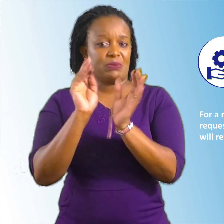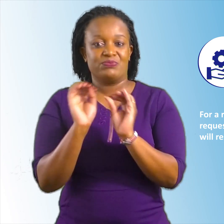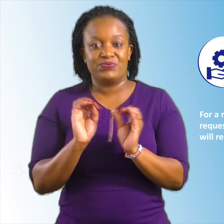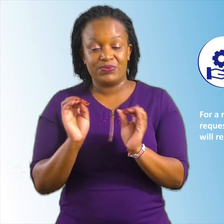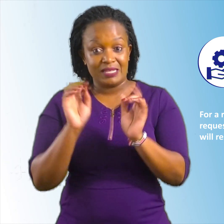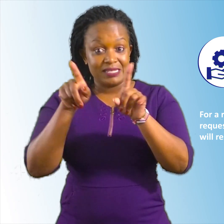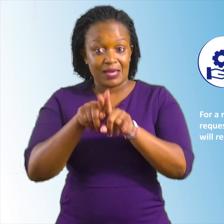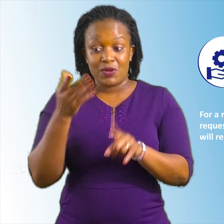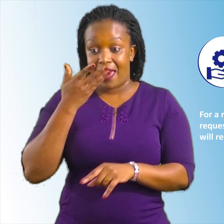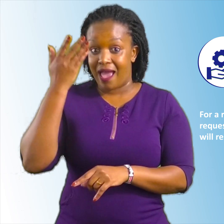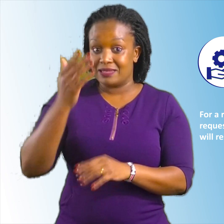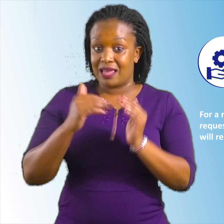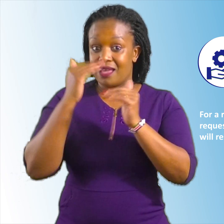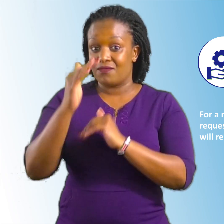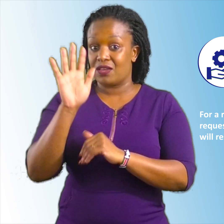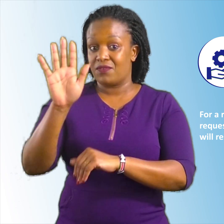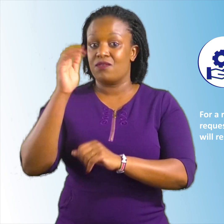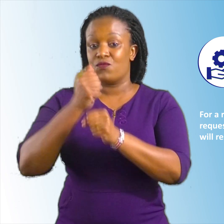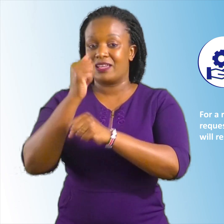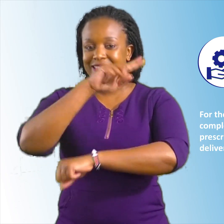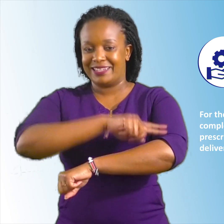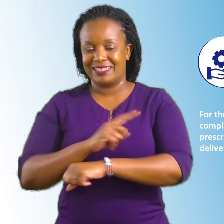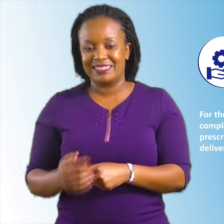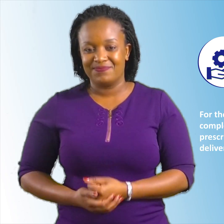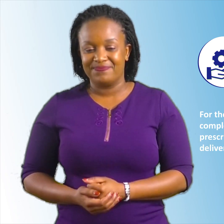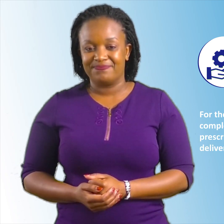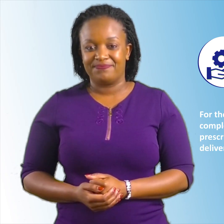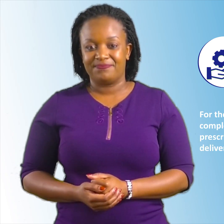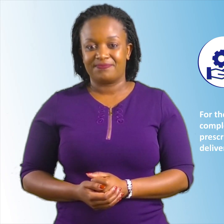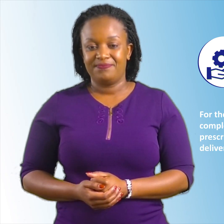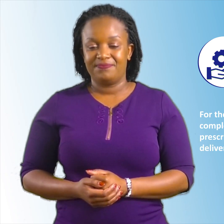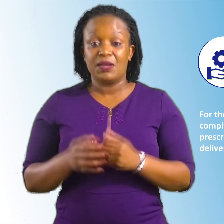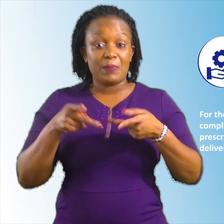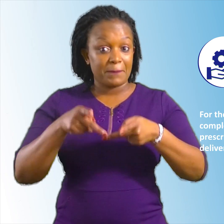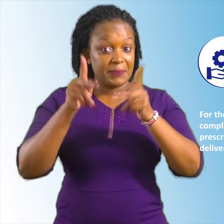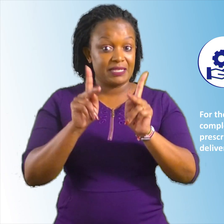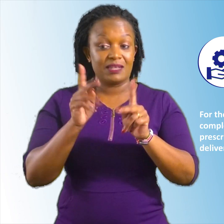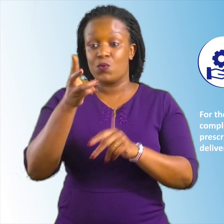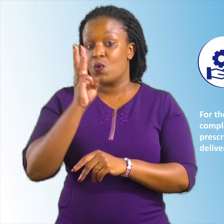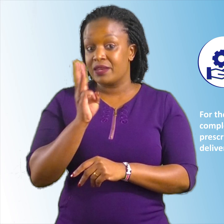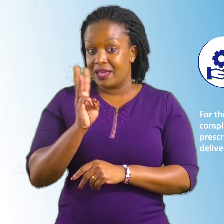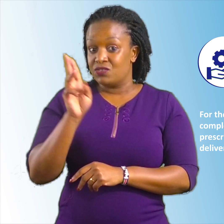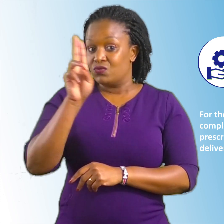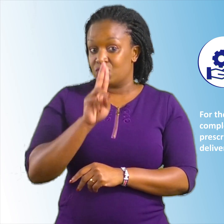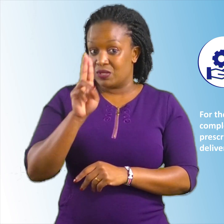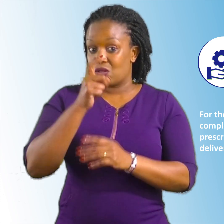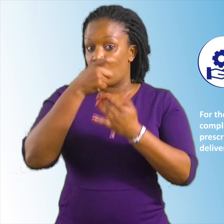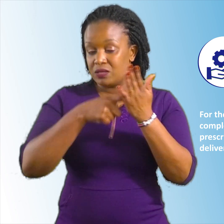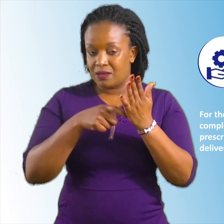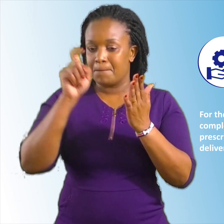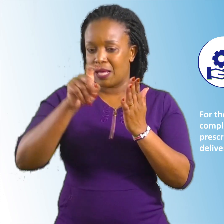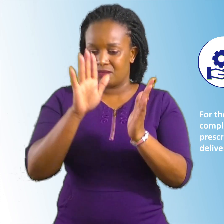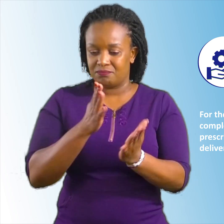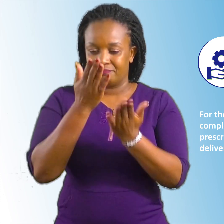charge, and we will respond within 5 working days. For the permitted water use charges, submit